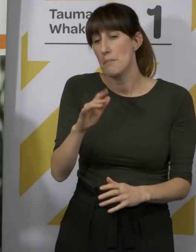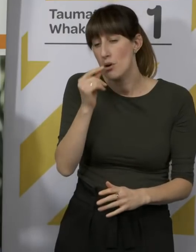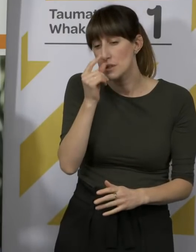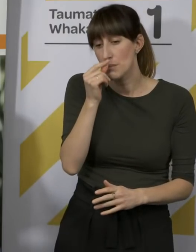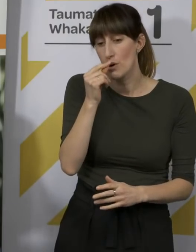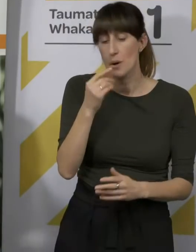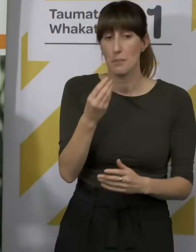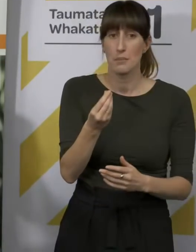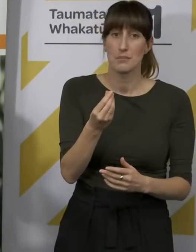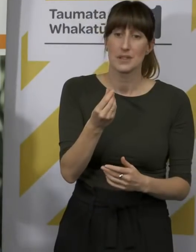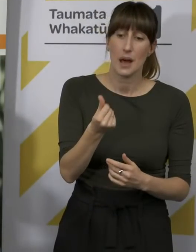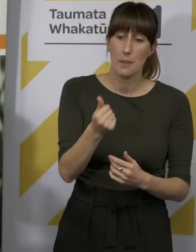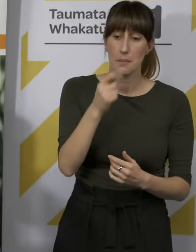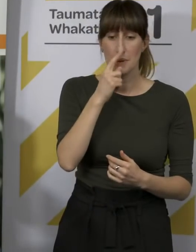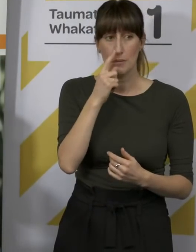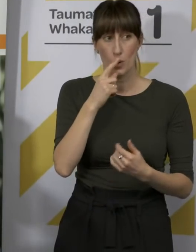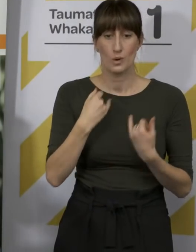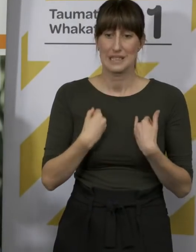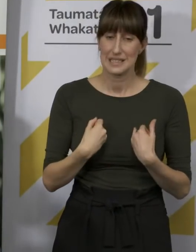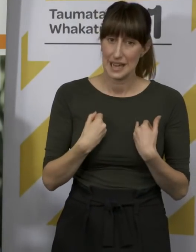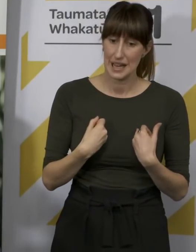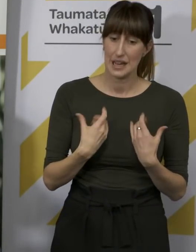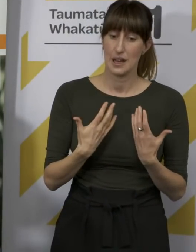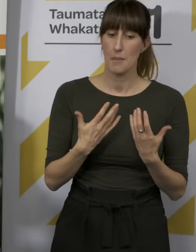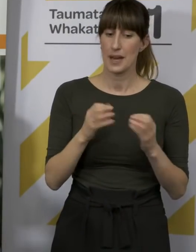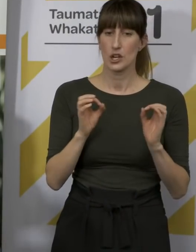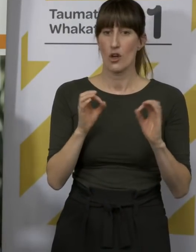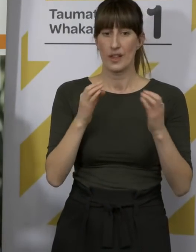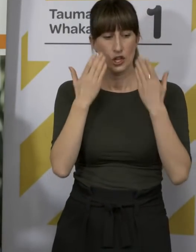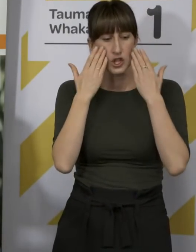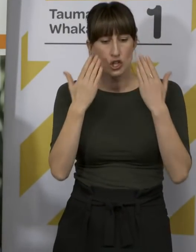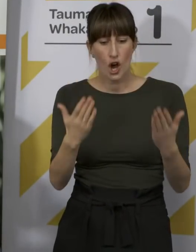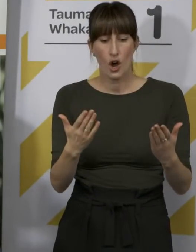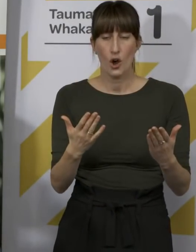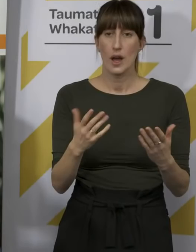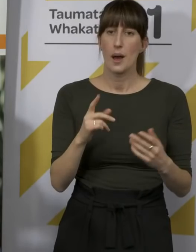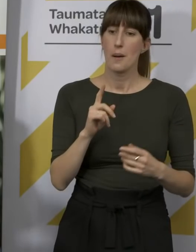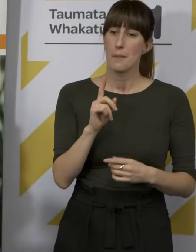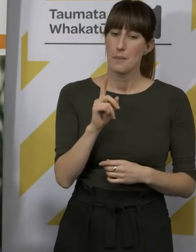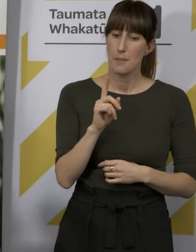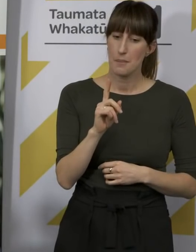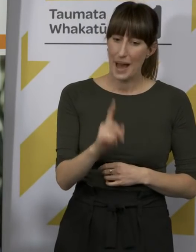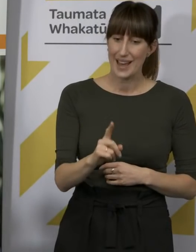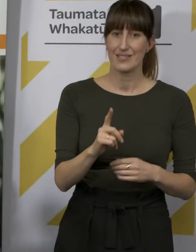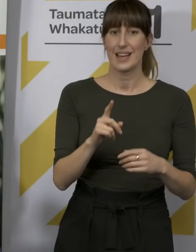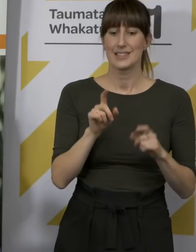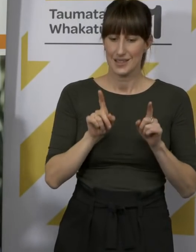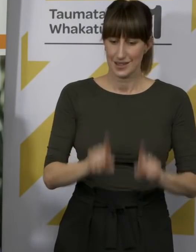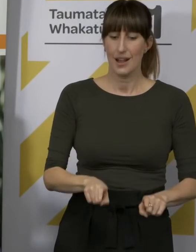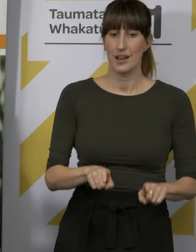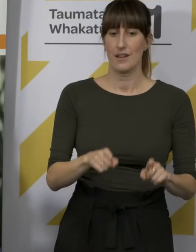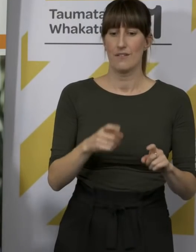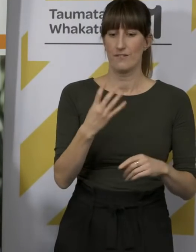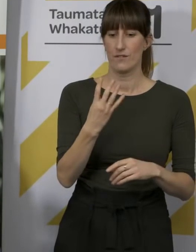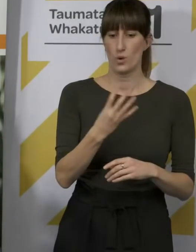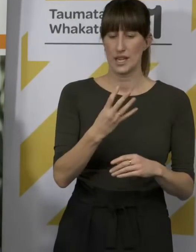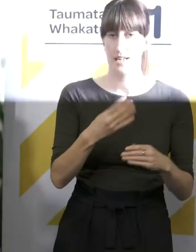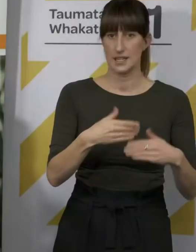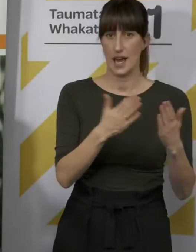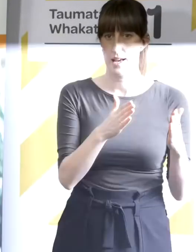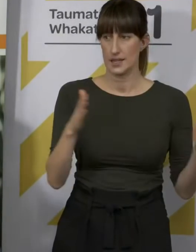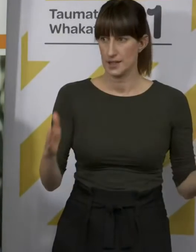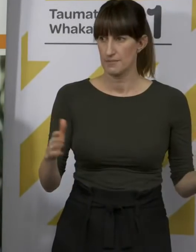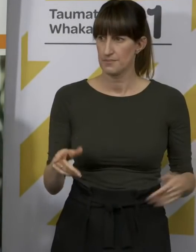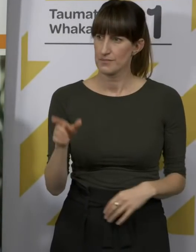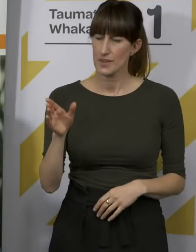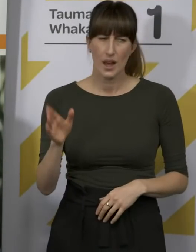and asymptomatic, but the 14 days served its purpose, and that it will continue to. We were celebrating zeros when there may have been cases